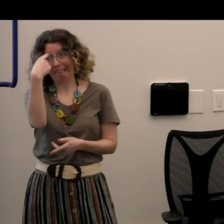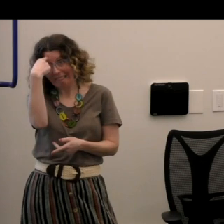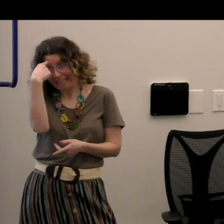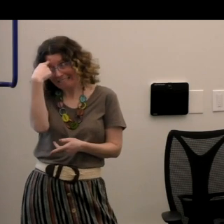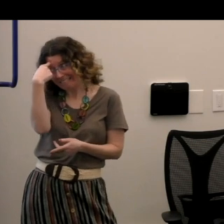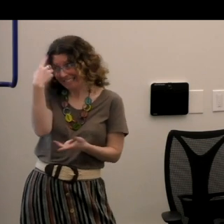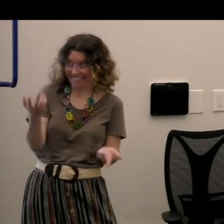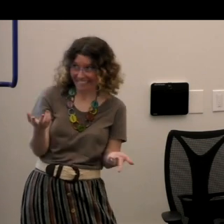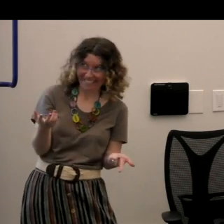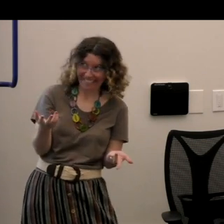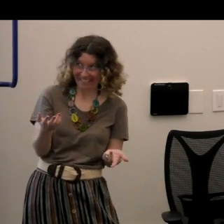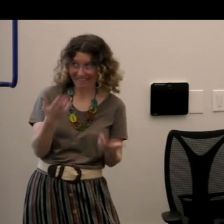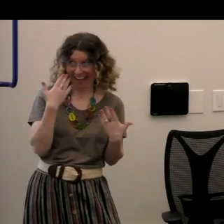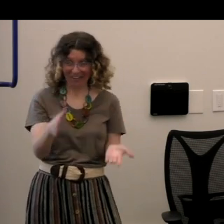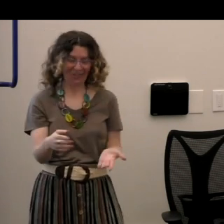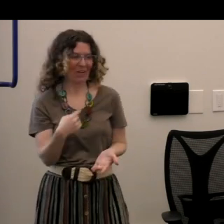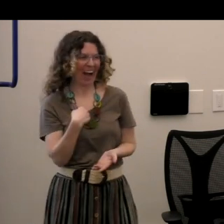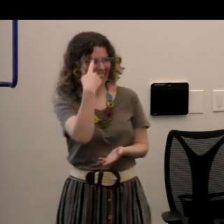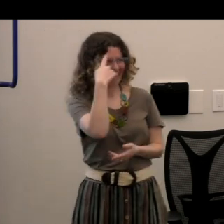Third reason being,